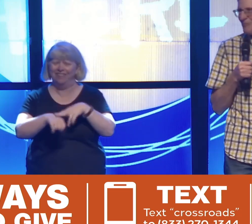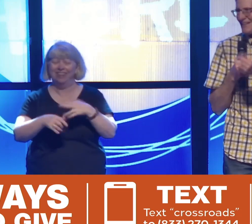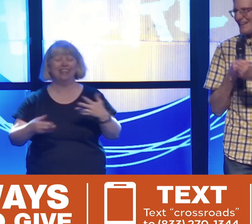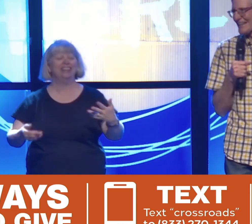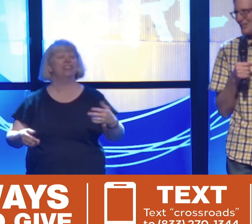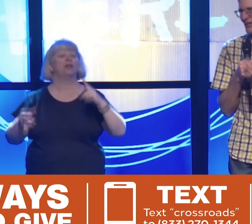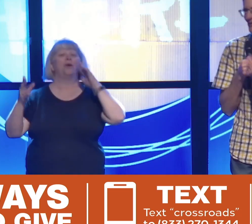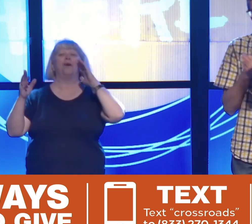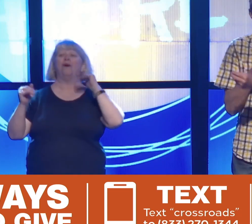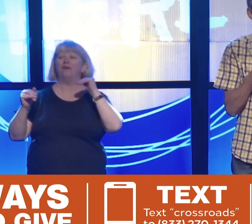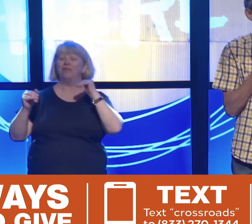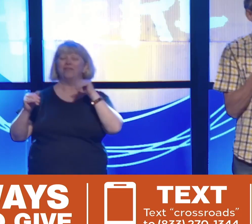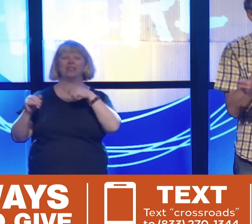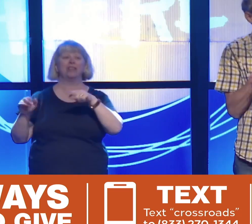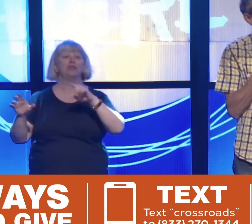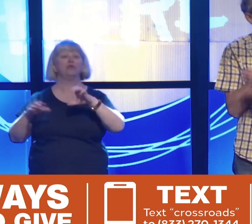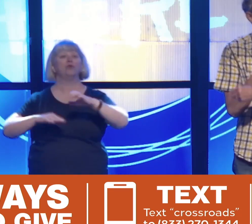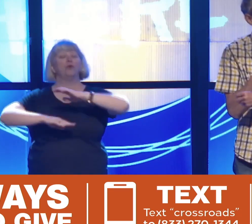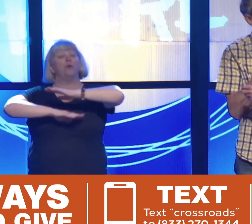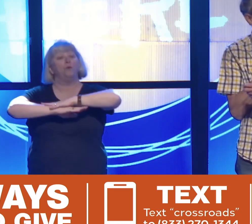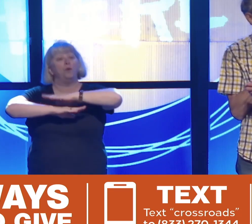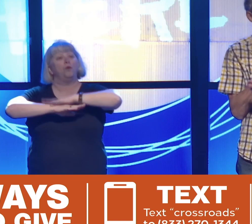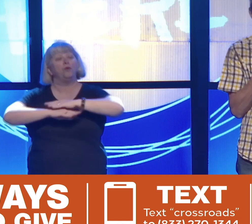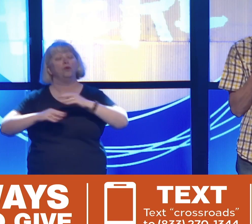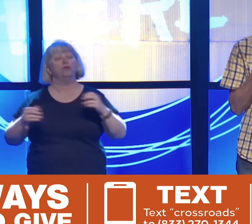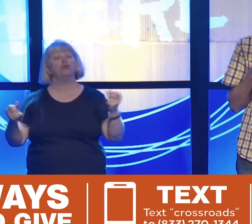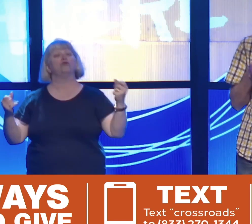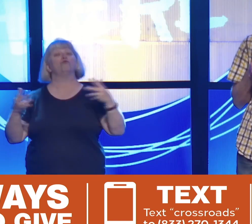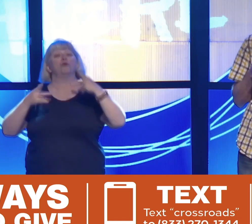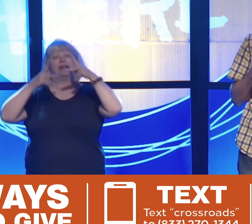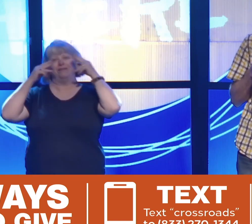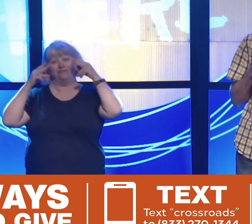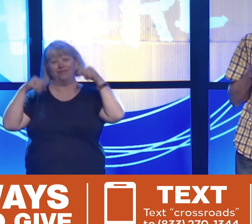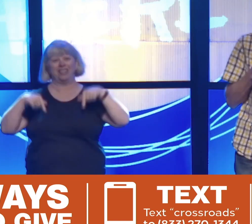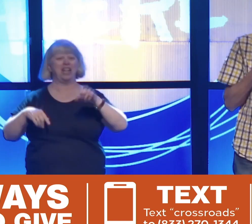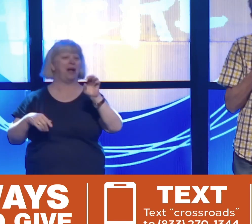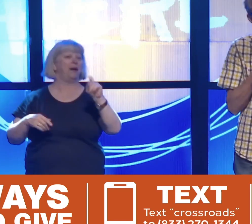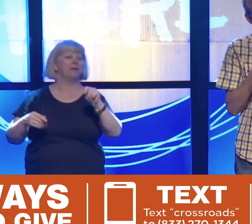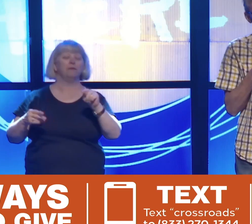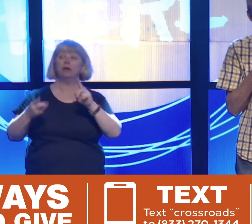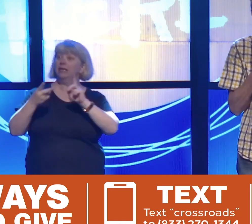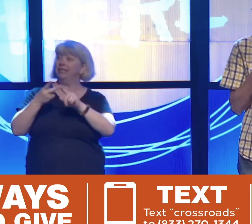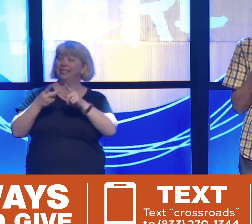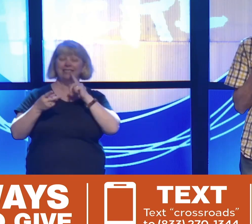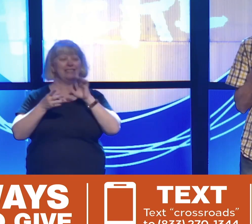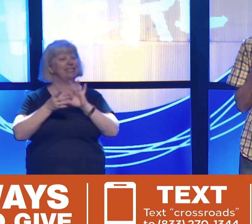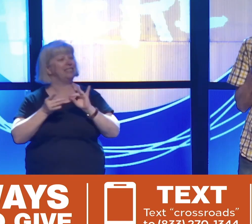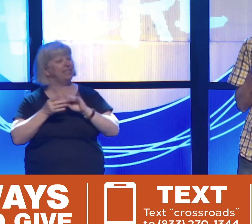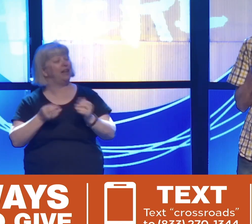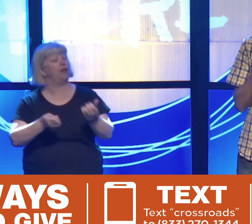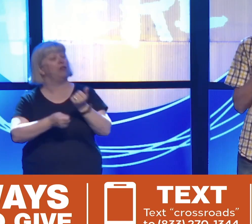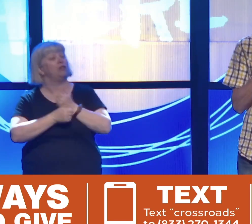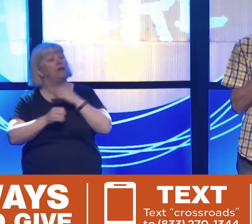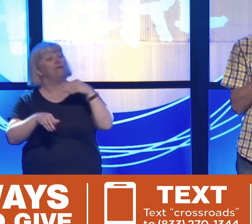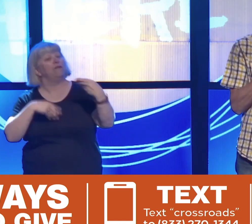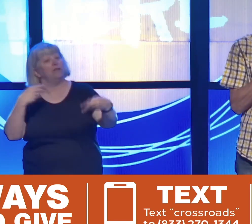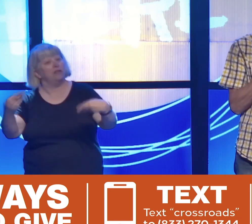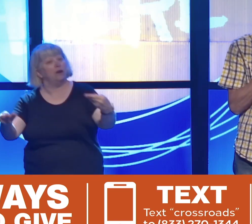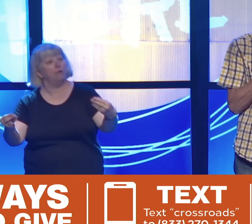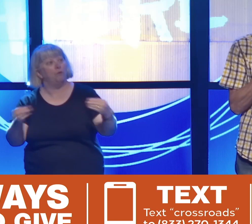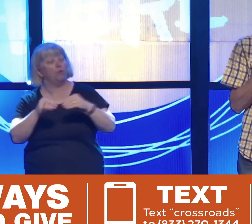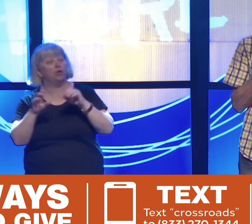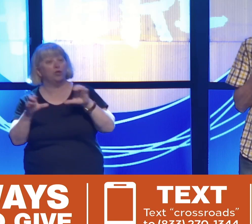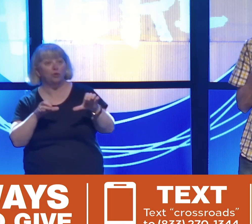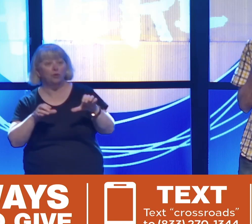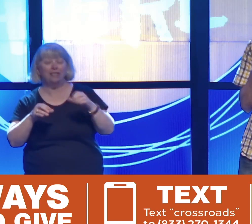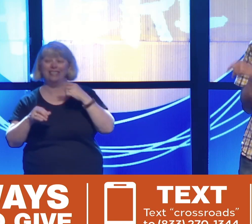So hopefully they're actually going to do a booth at our Spooky Palooza party coming up in October. And then he said this, we love being generous. Is there more we could do? And then